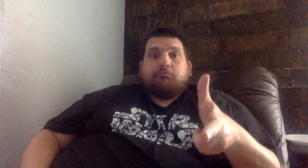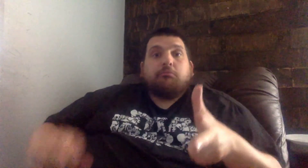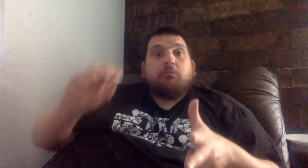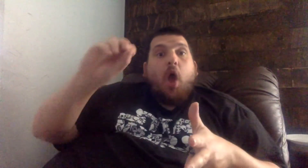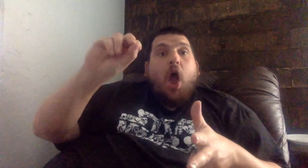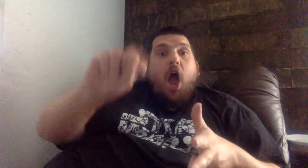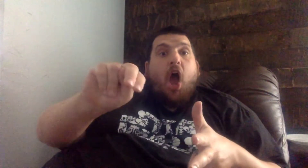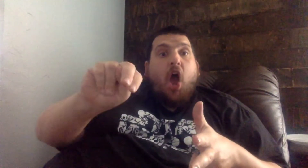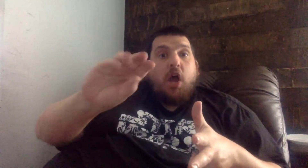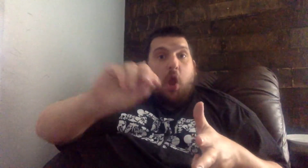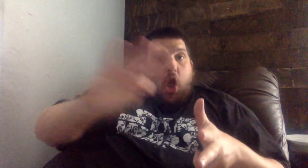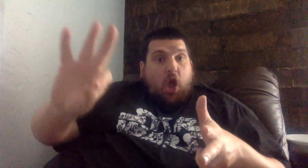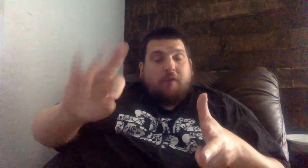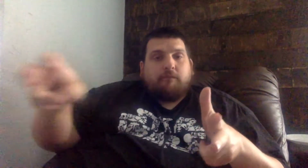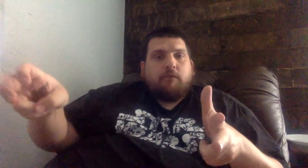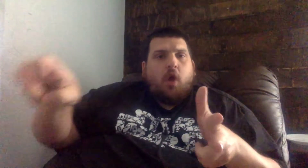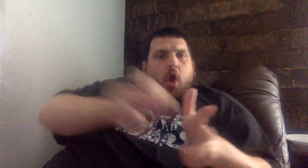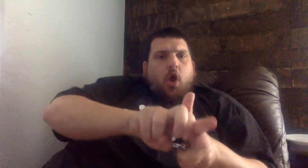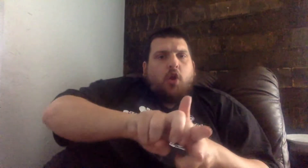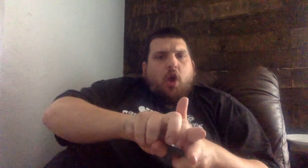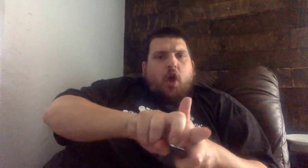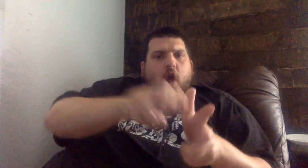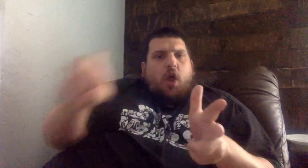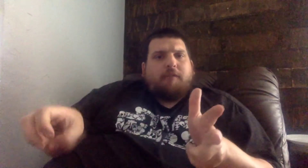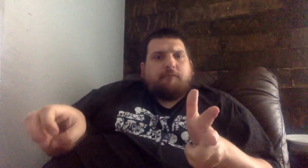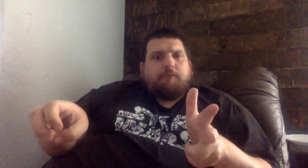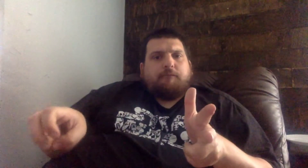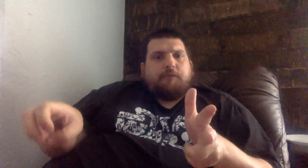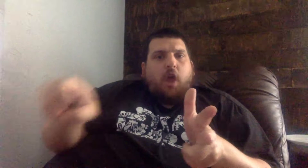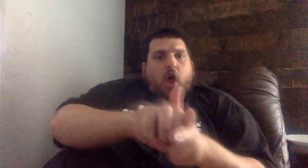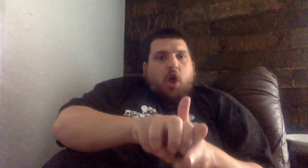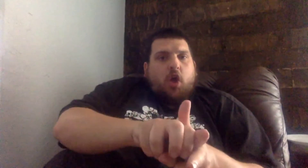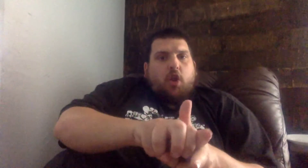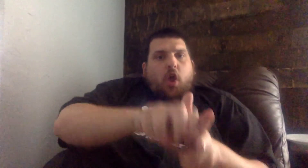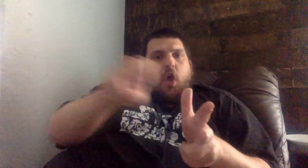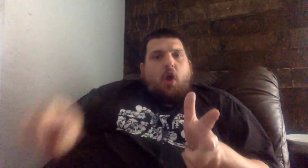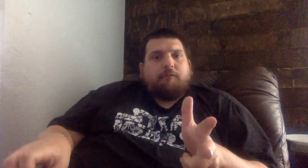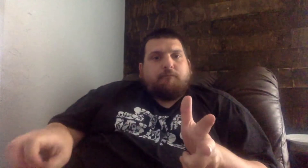this. On, off, on, off, on, off.